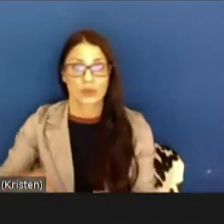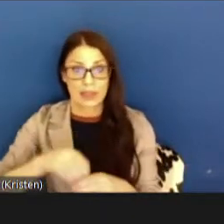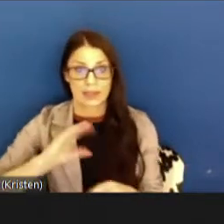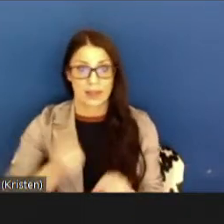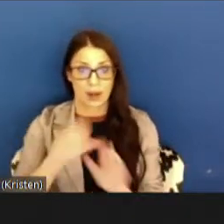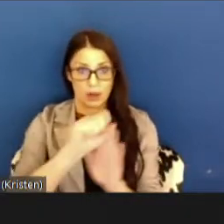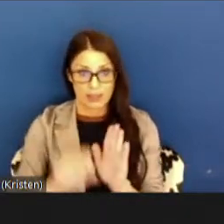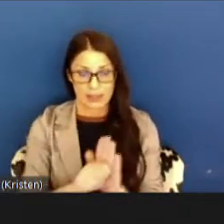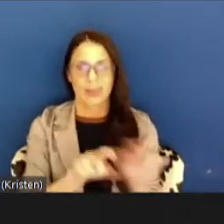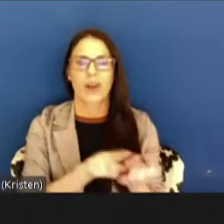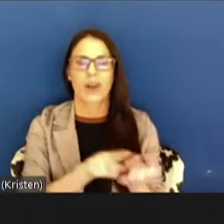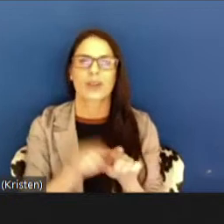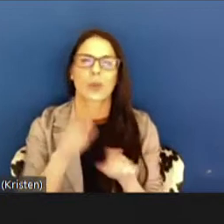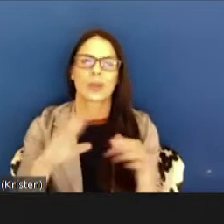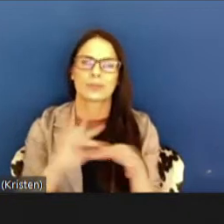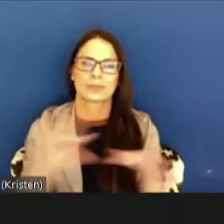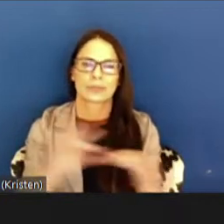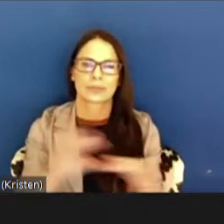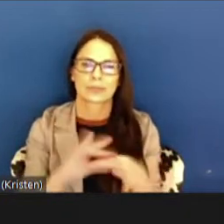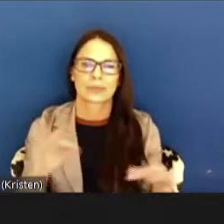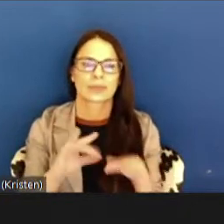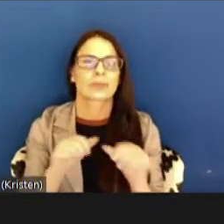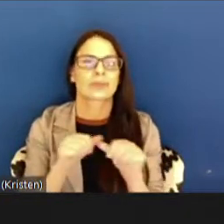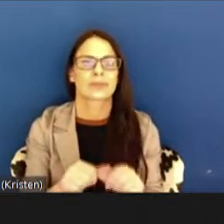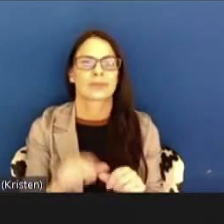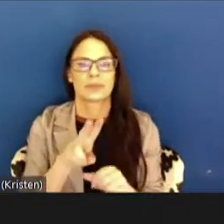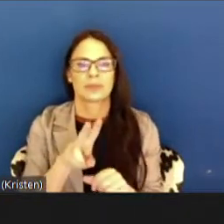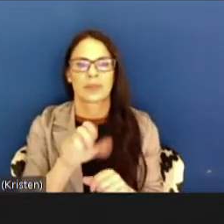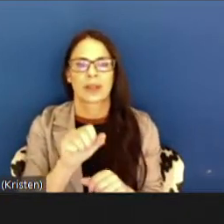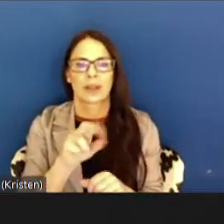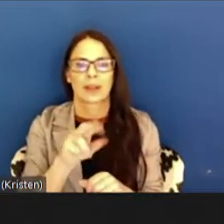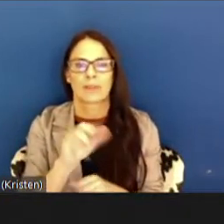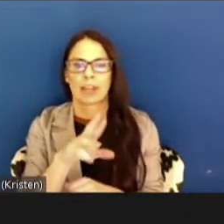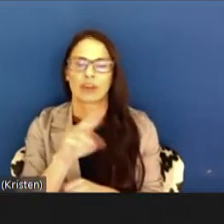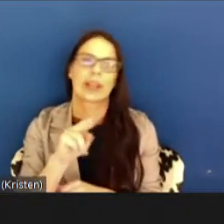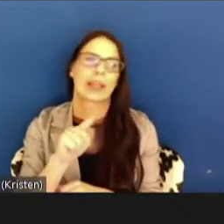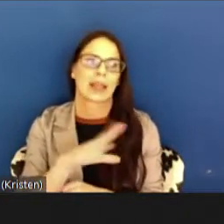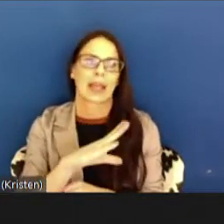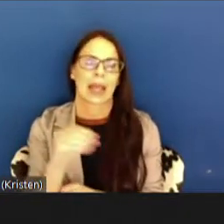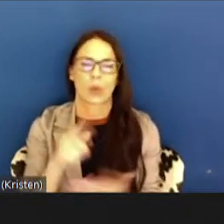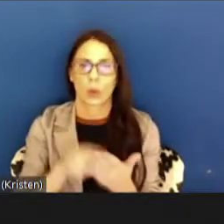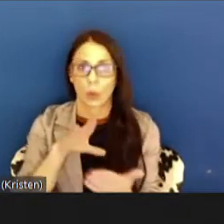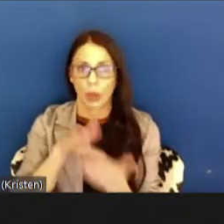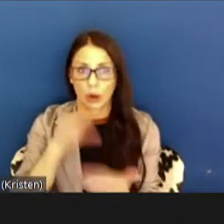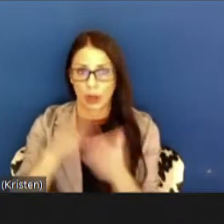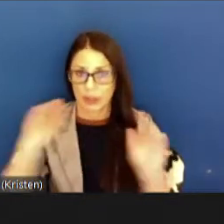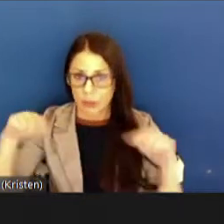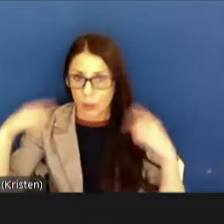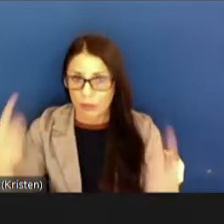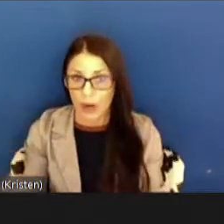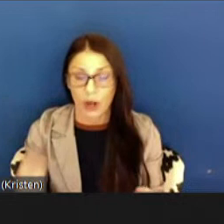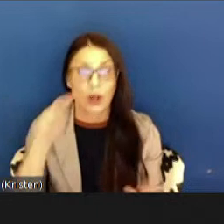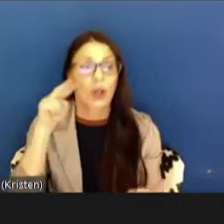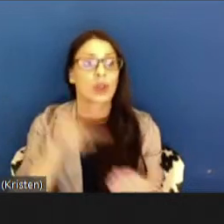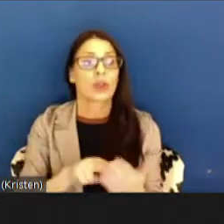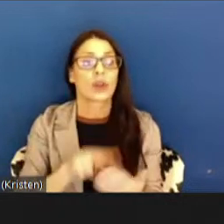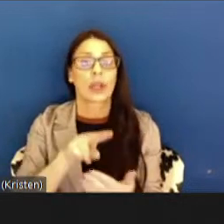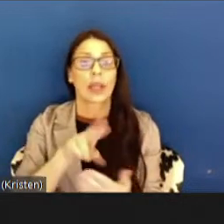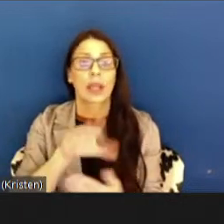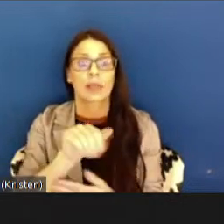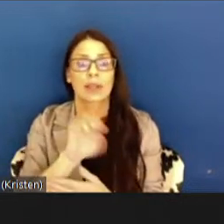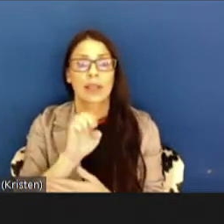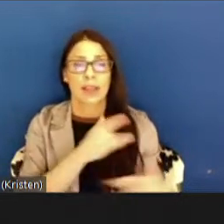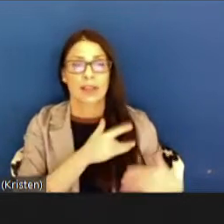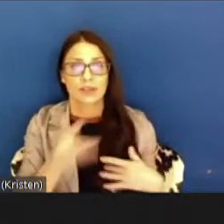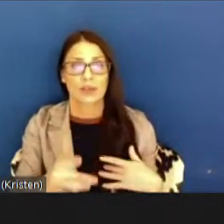little bit about the Omicron variant and what we're learning so far. So taking a look at our case trends, this figure shows you our